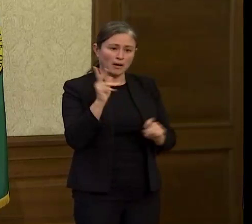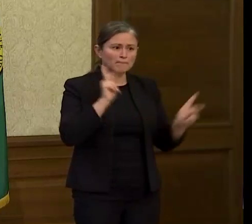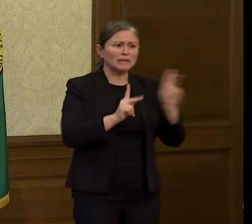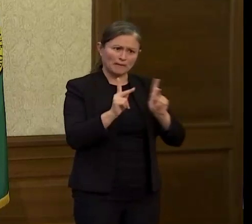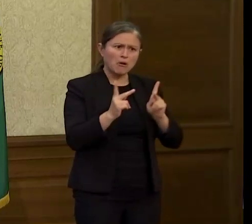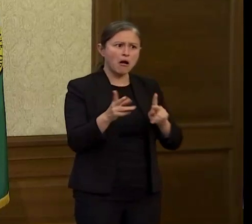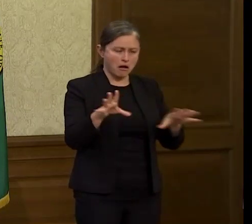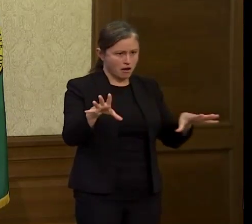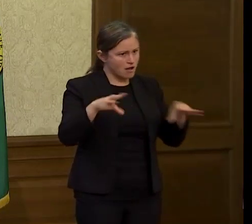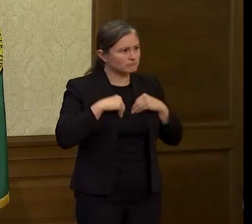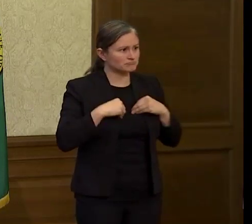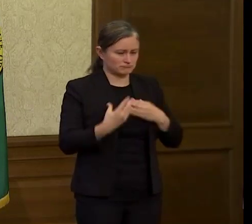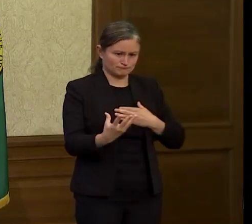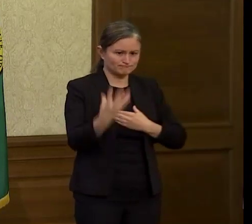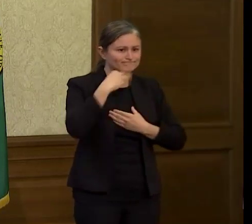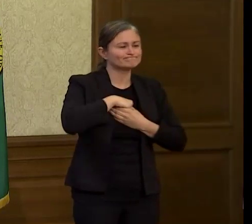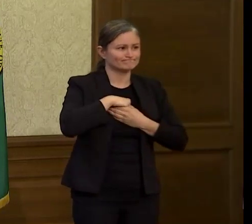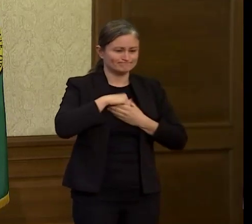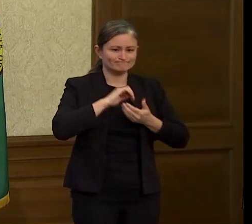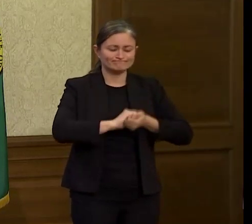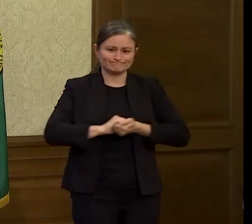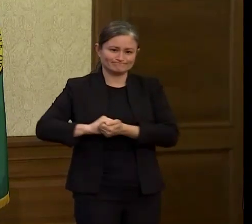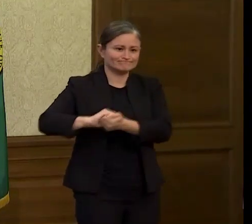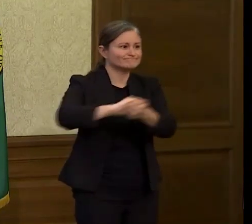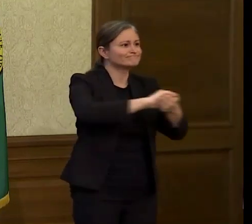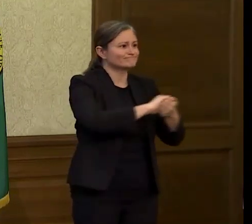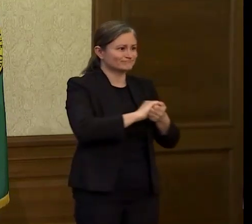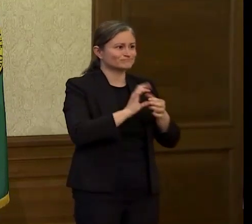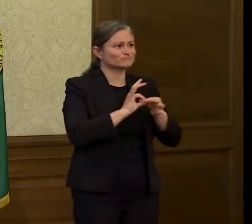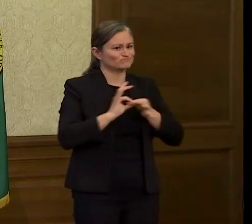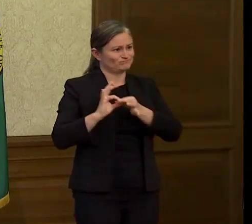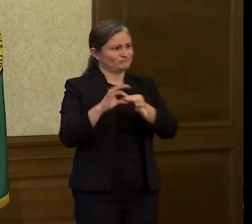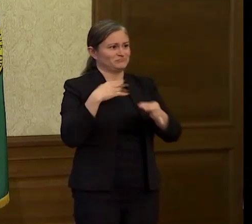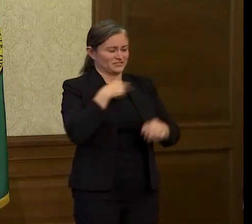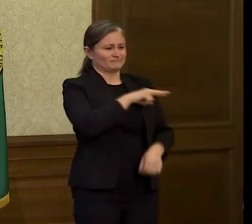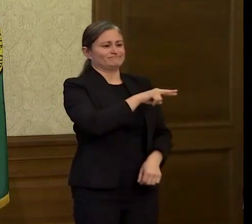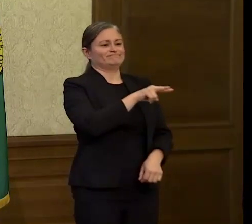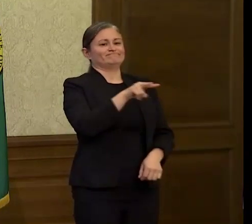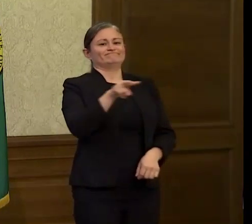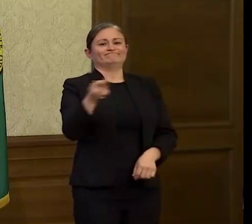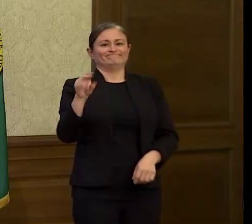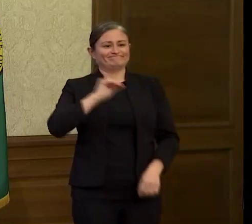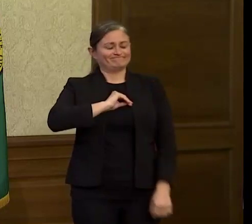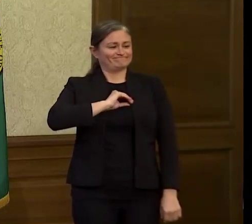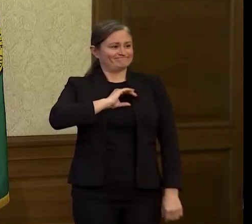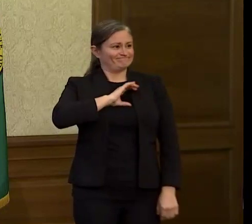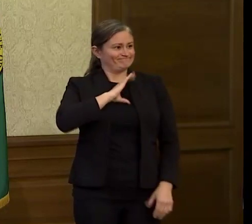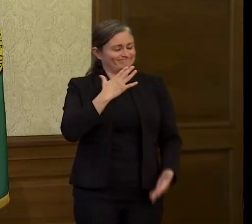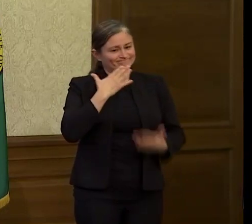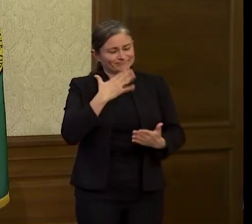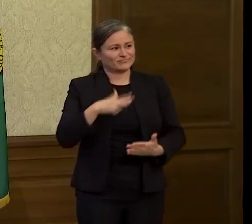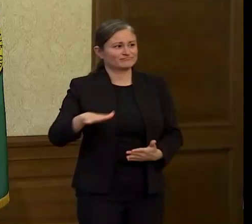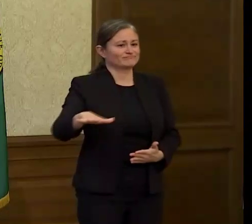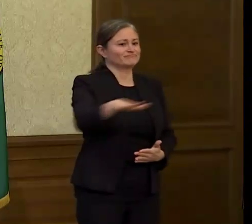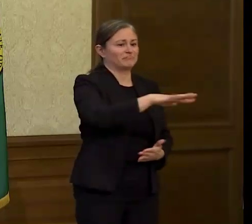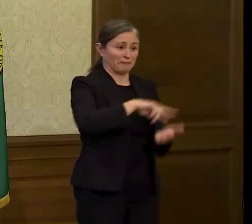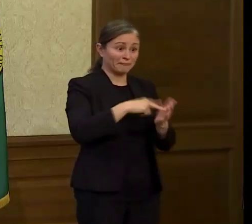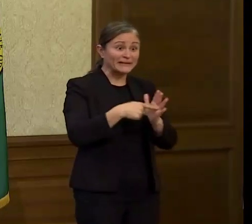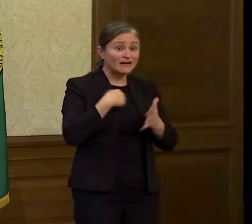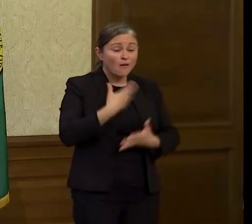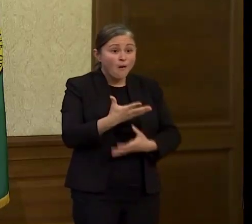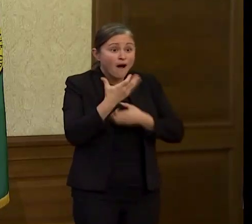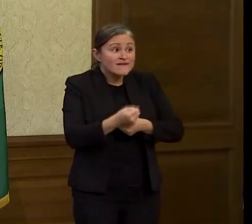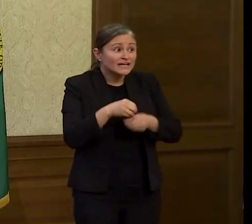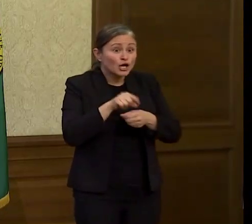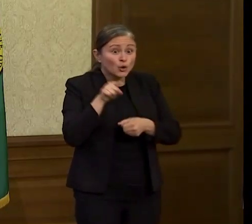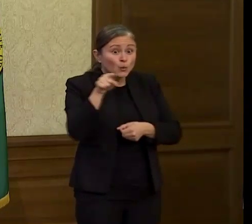state. And these are both a sense of pride and a reason to be confident in our ability of this state to win this